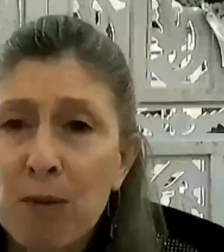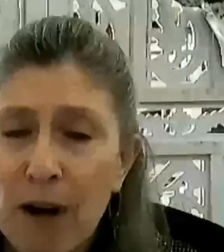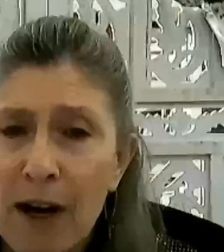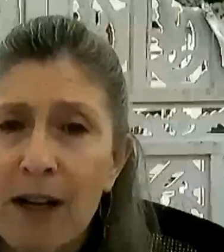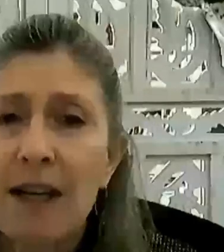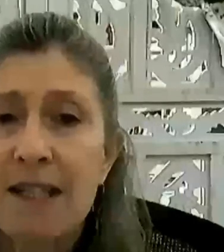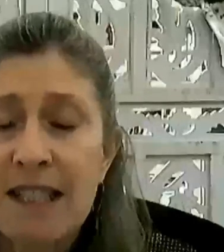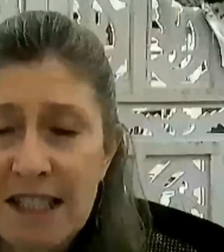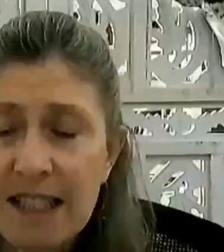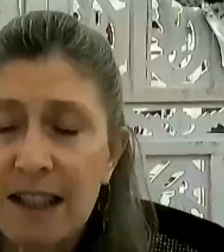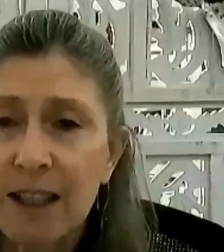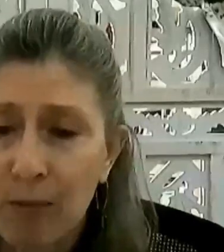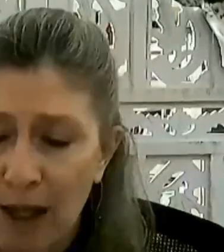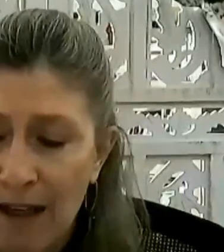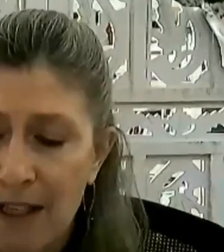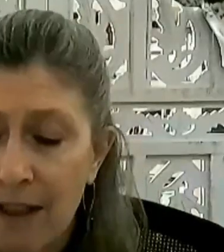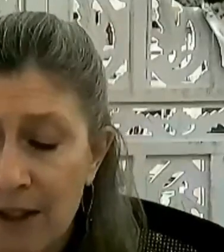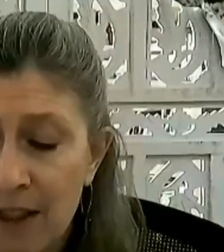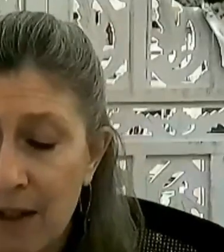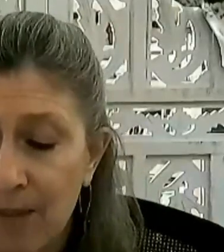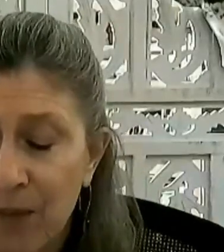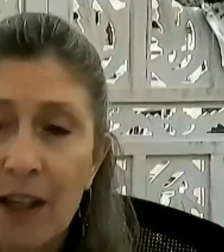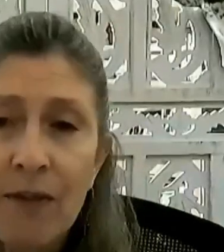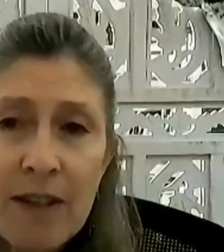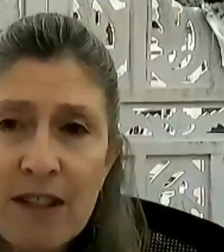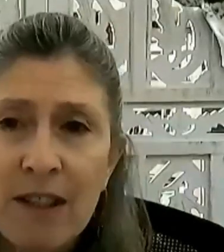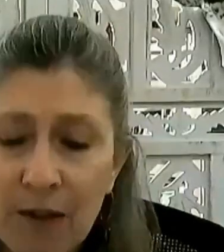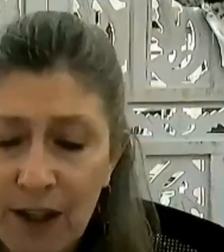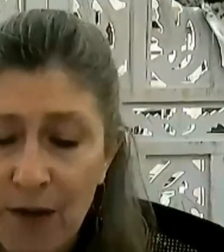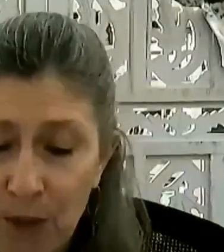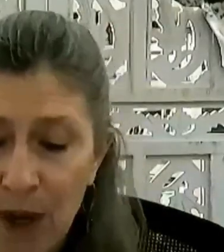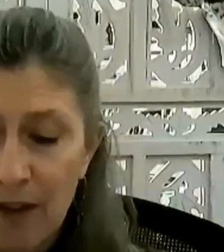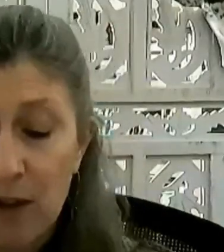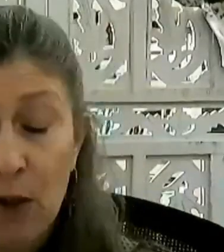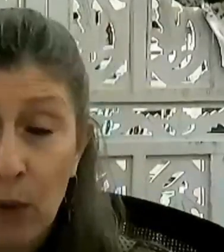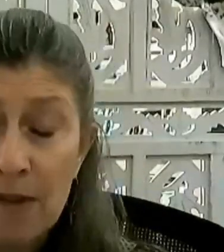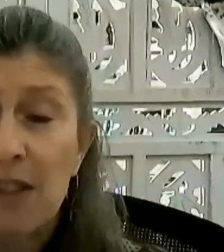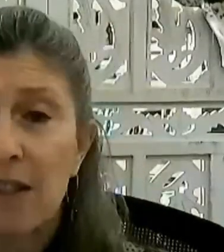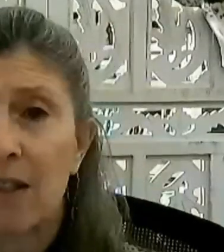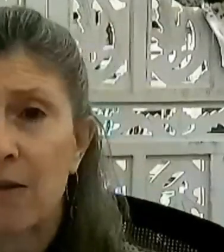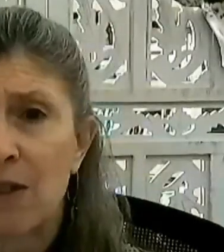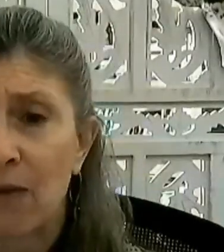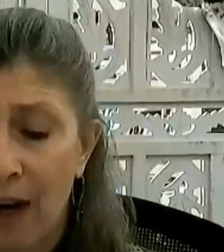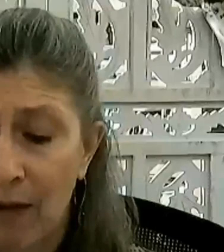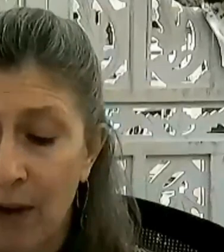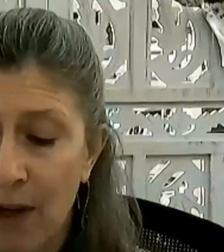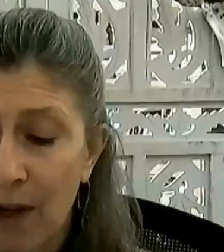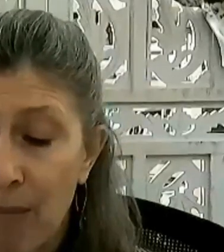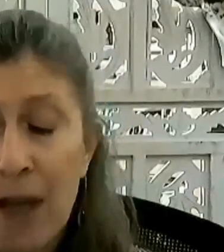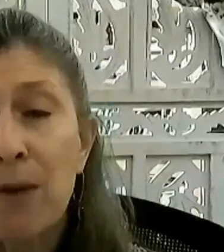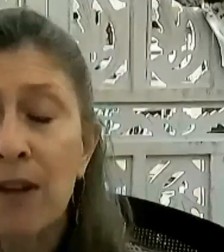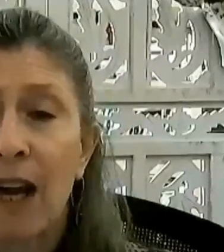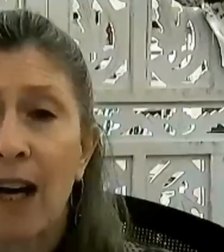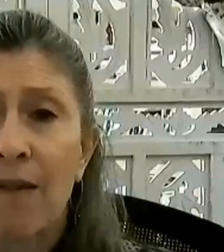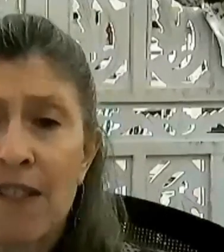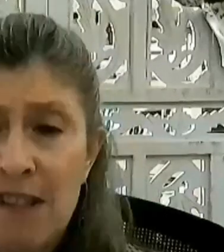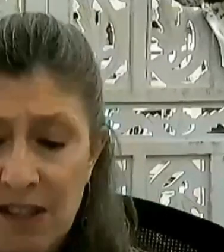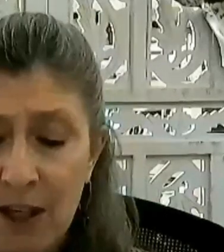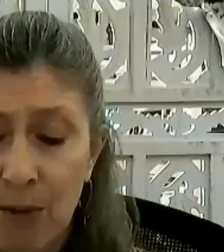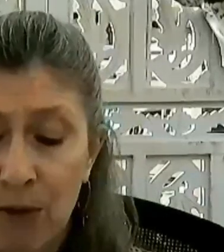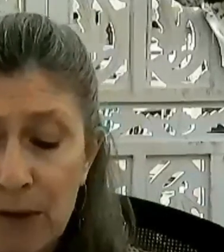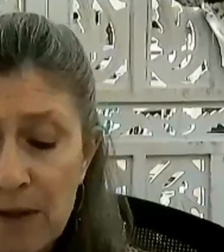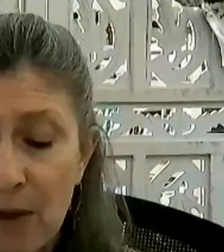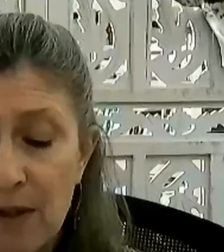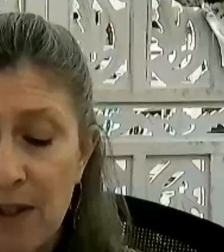Their primary prey is Sitka black-tailed deer, and a very significant threat to the wolf's continued survival may be the lack